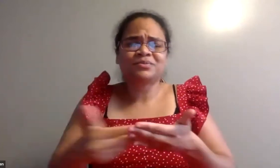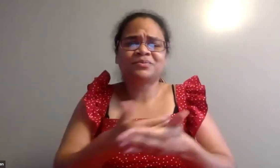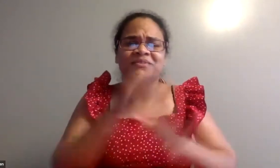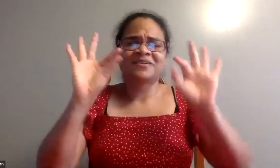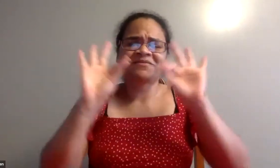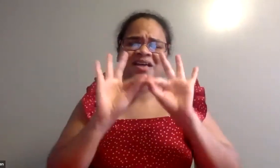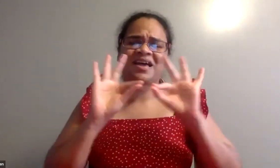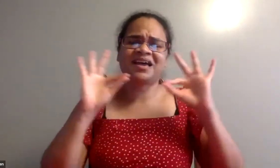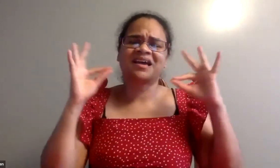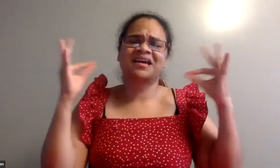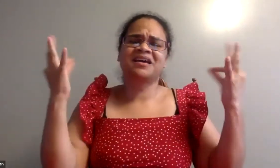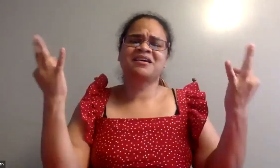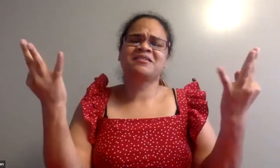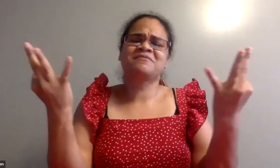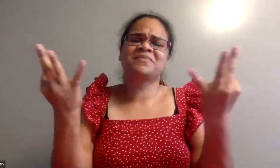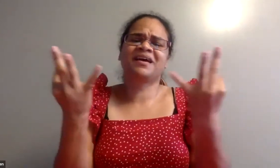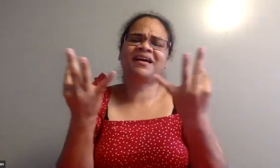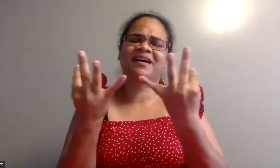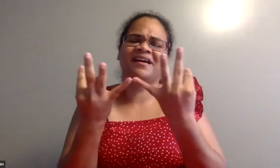We make a new family.